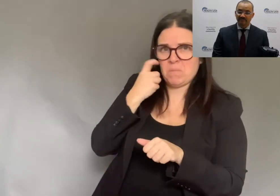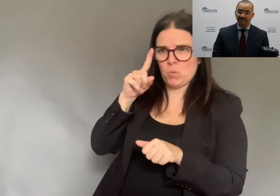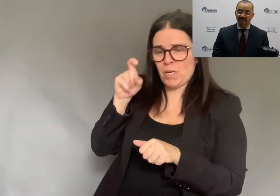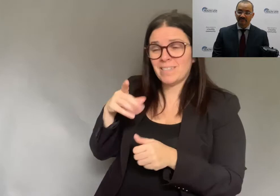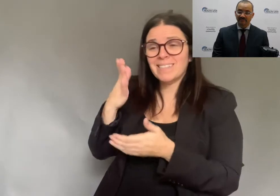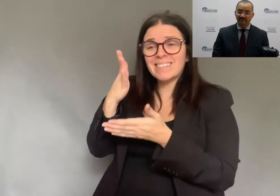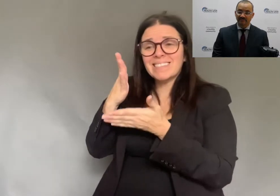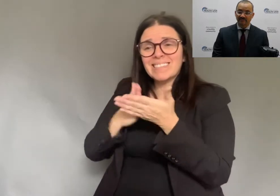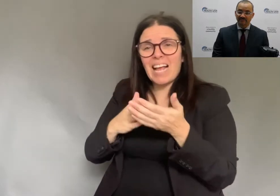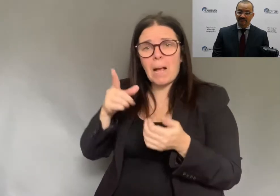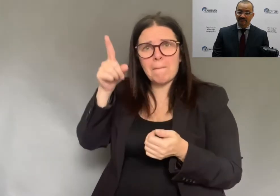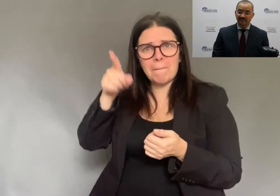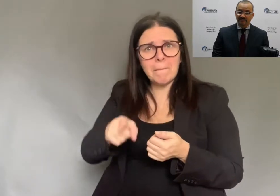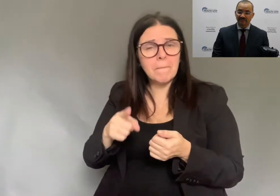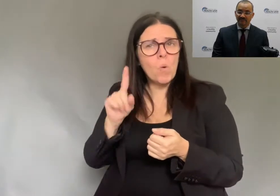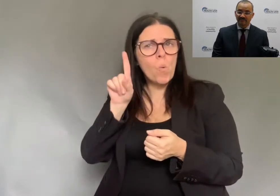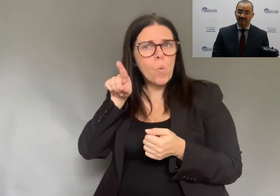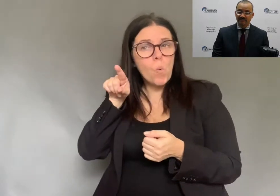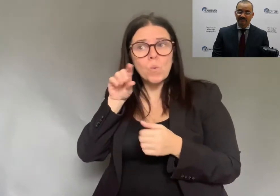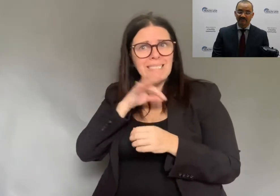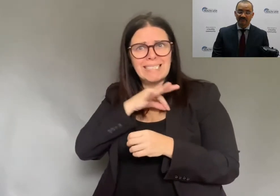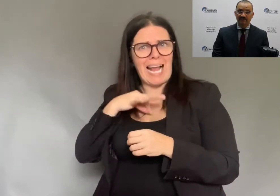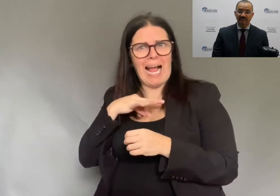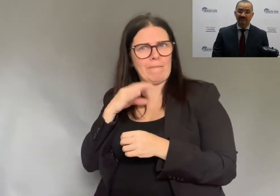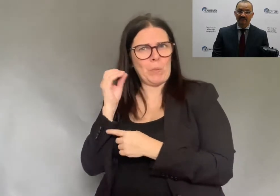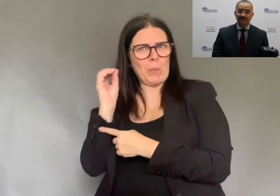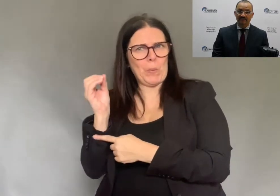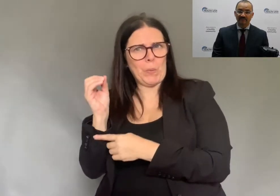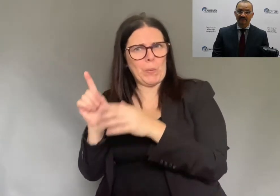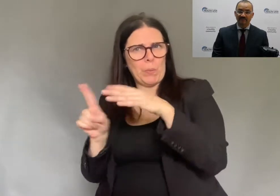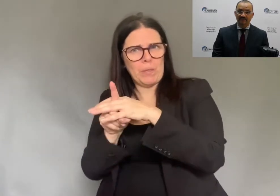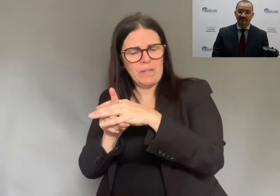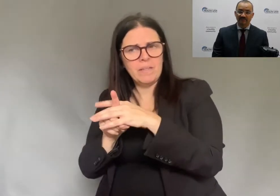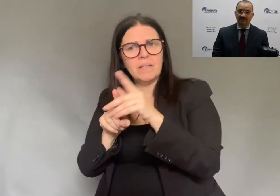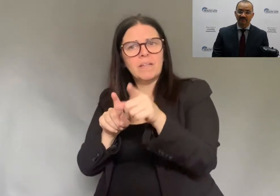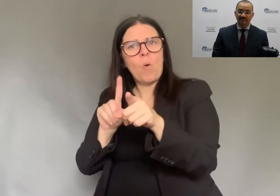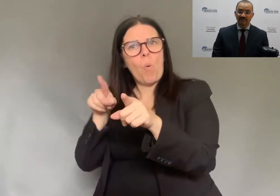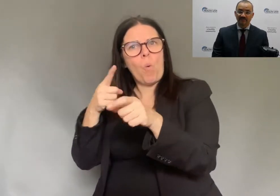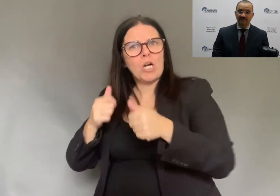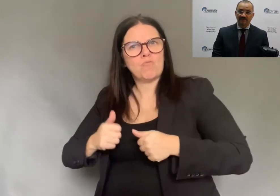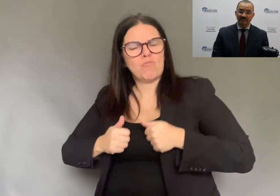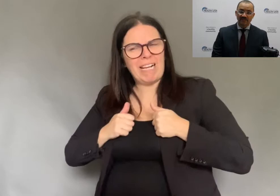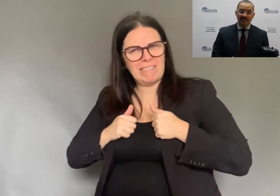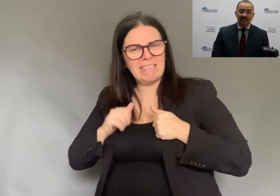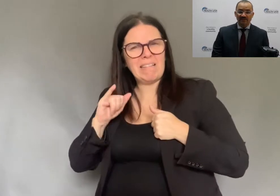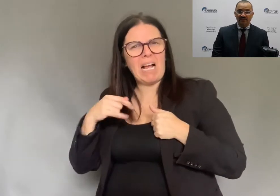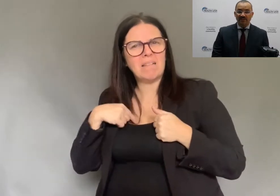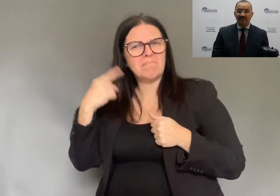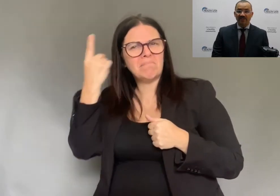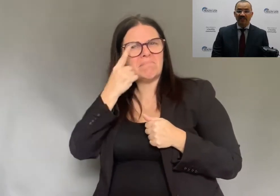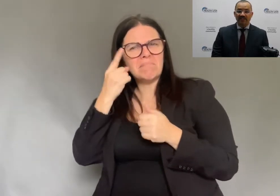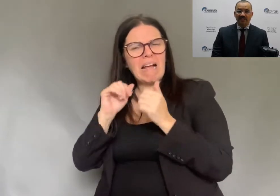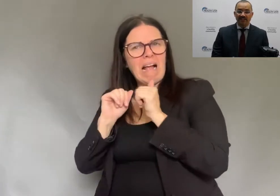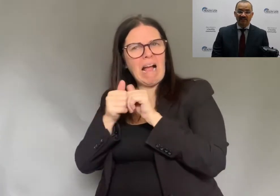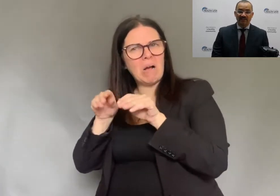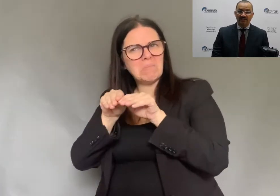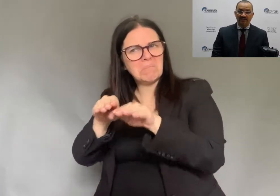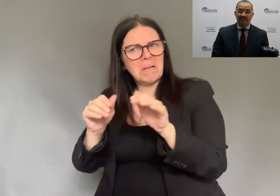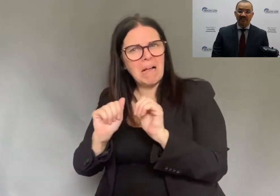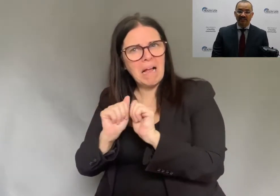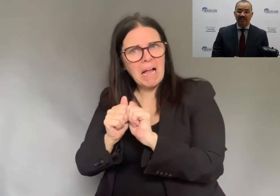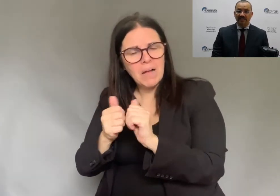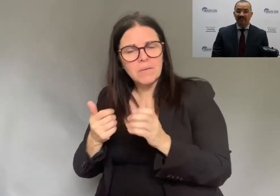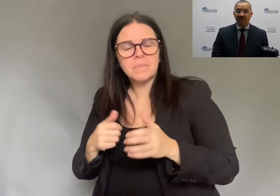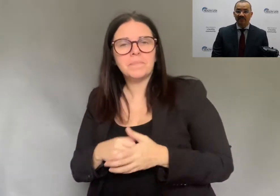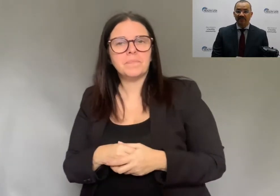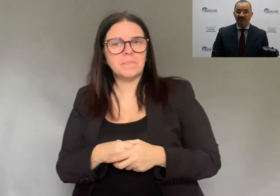tested positive and no staff. In those types of cases, how do you think it's getting into those facilities? So there may be, again, could be